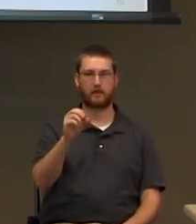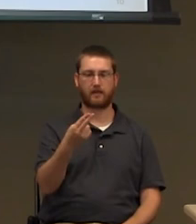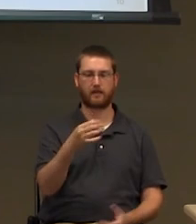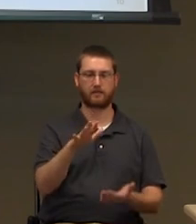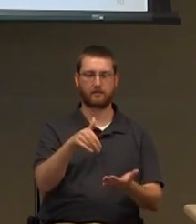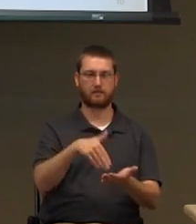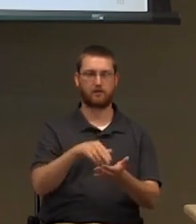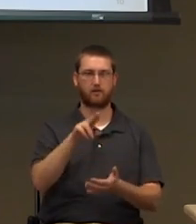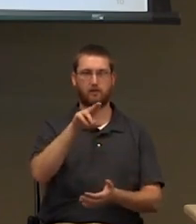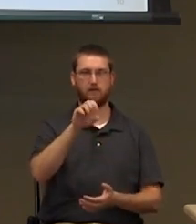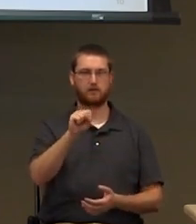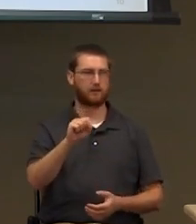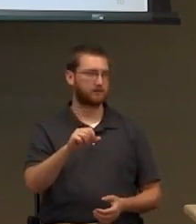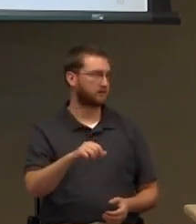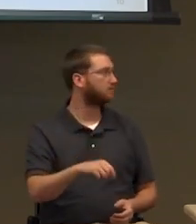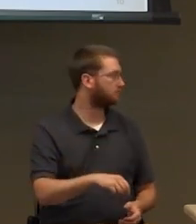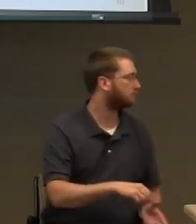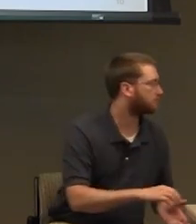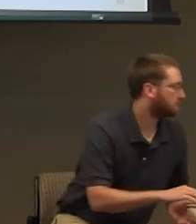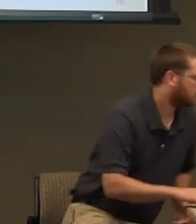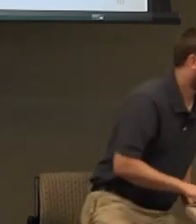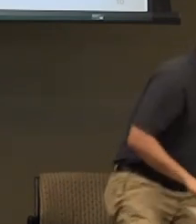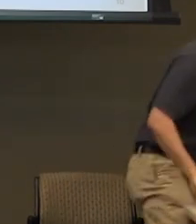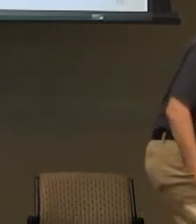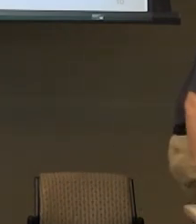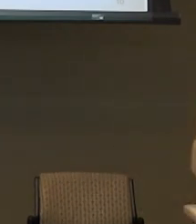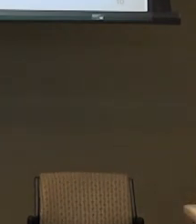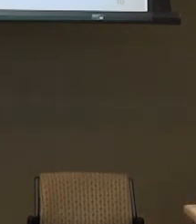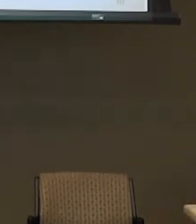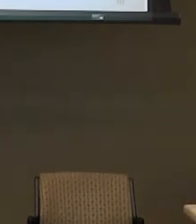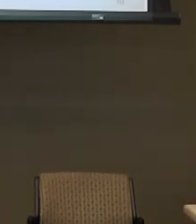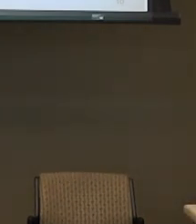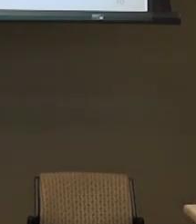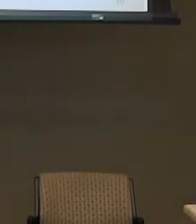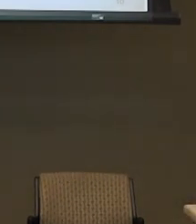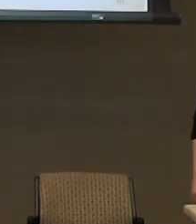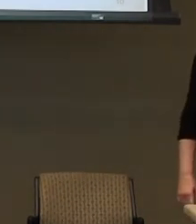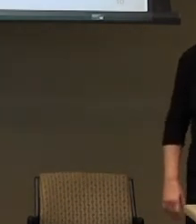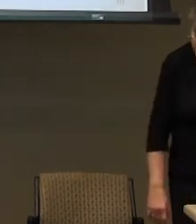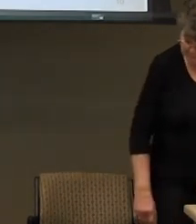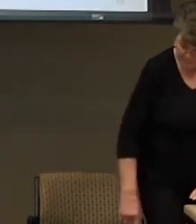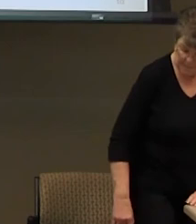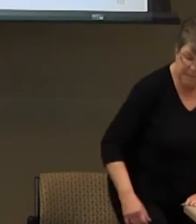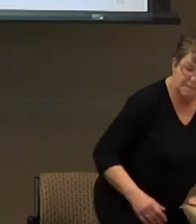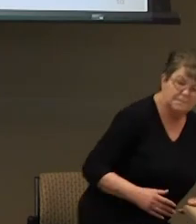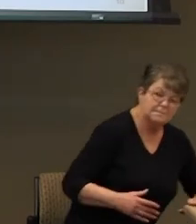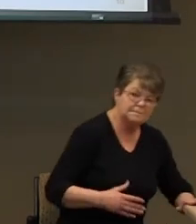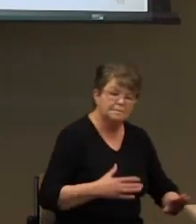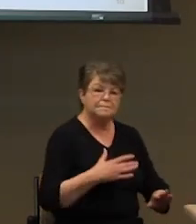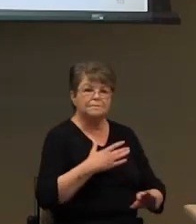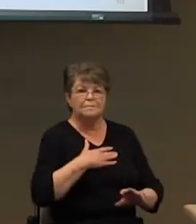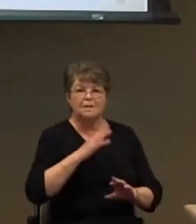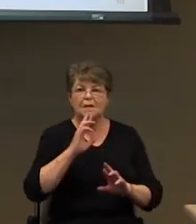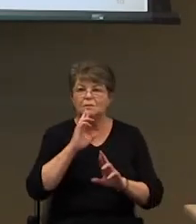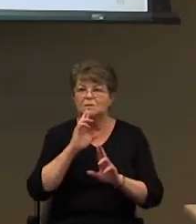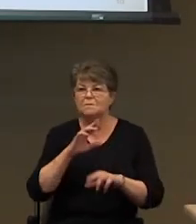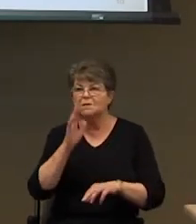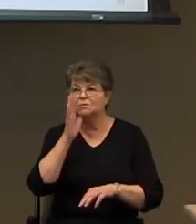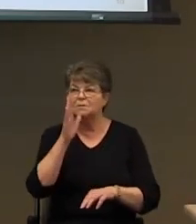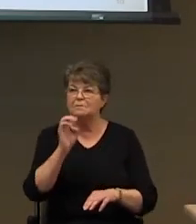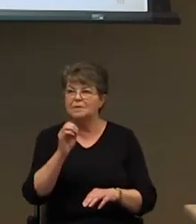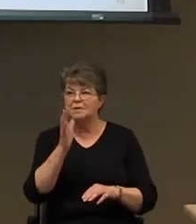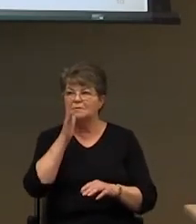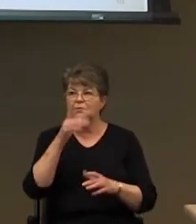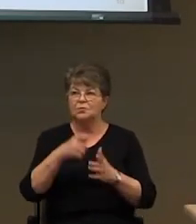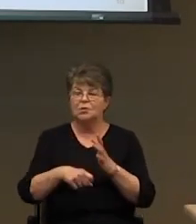the United States. My response is, it's gonna cost you a lot more money to get yourself into that game than it is into these two. And